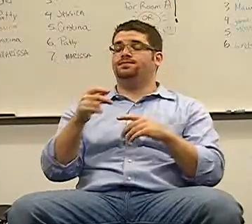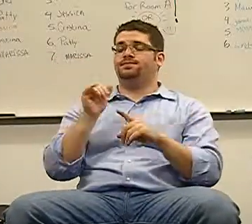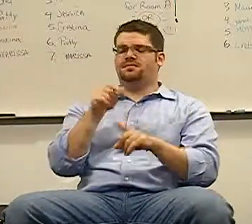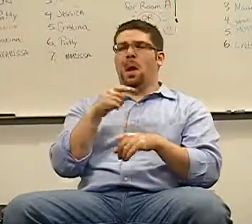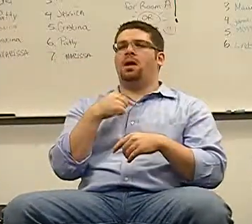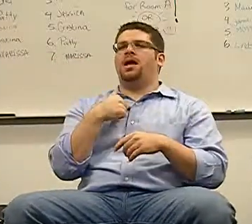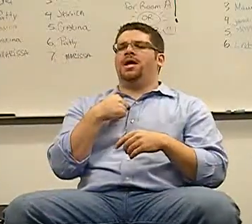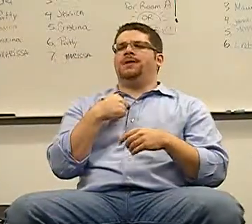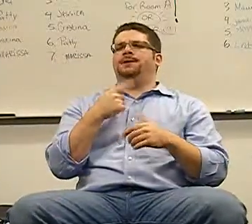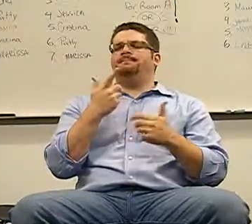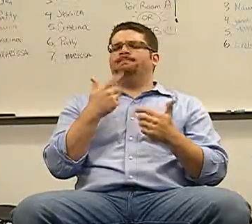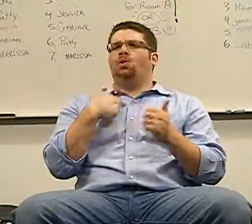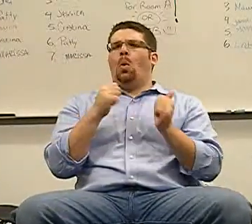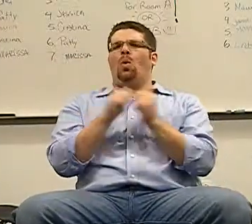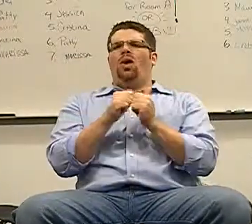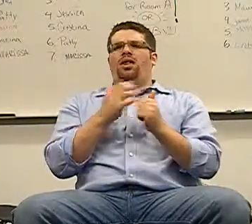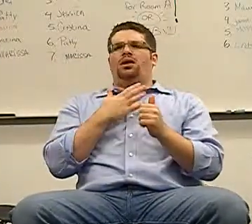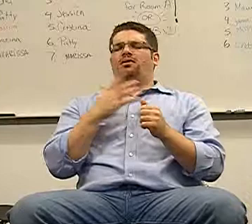We saw the menorah.